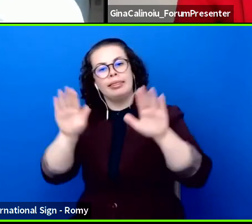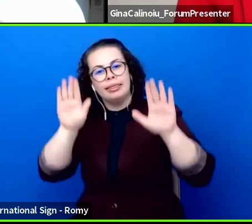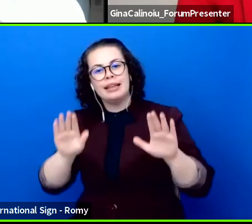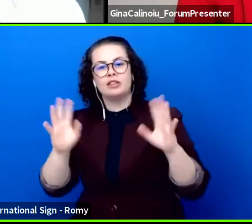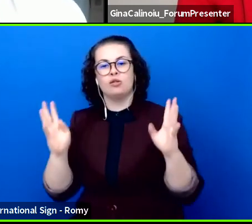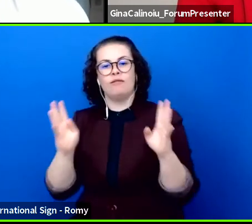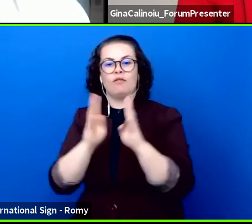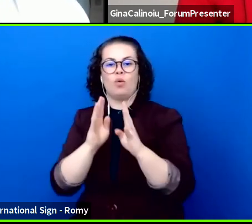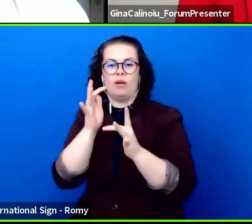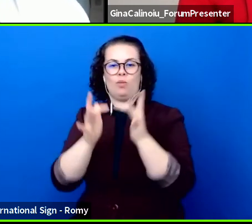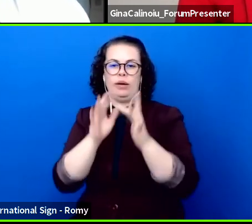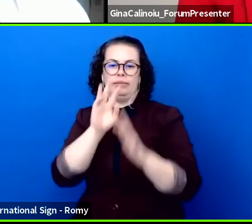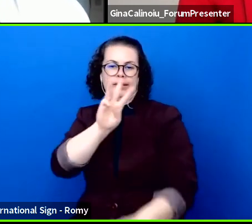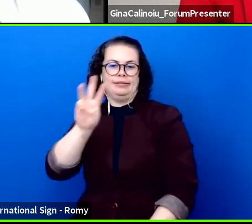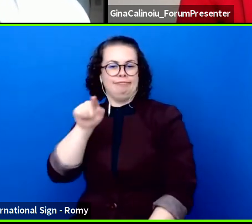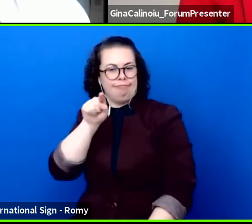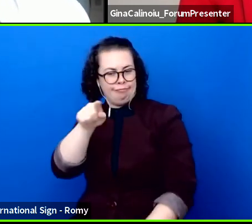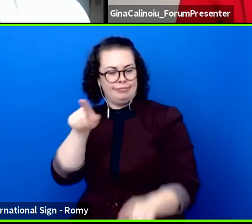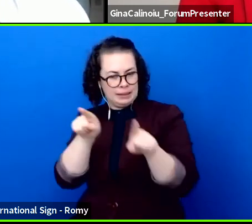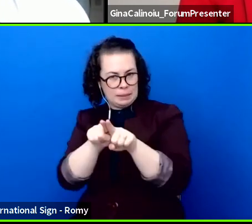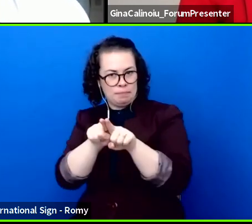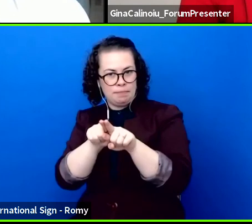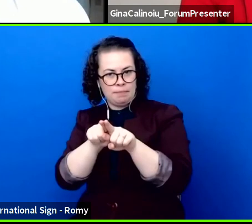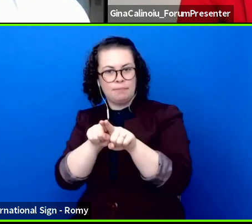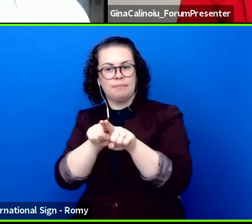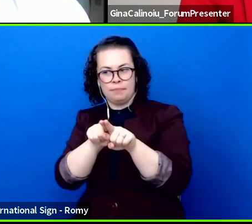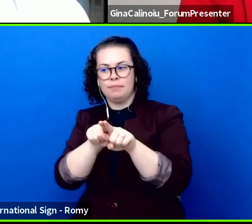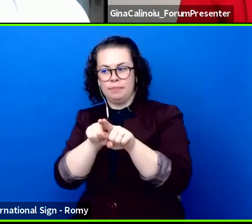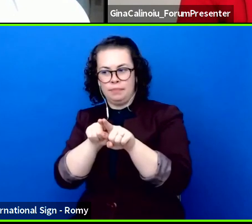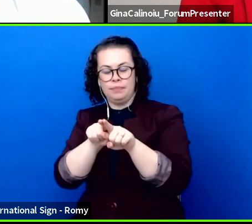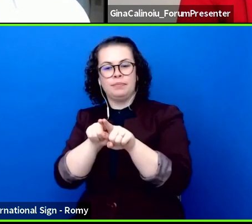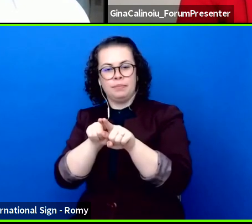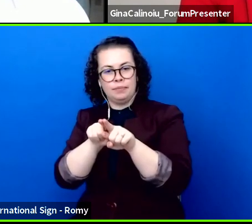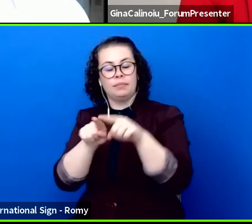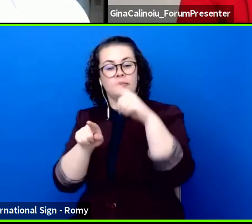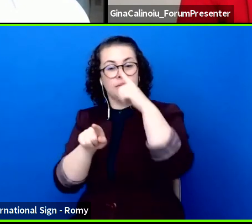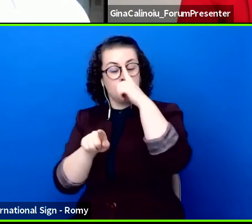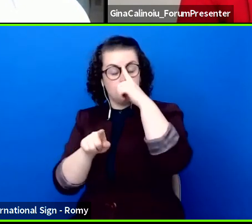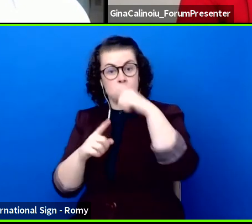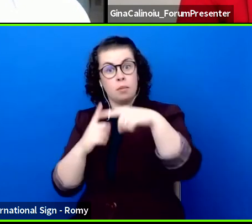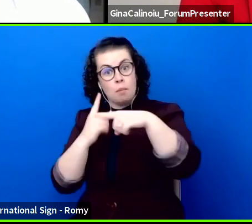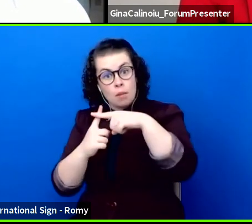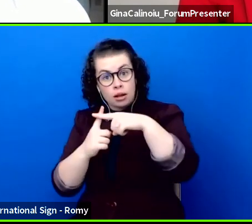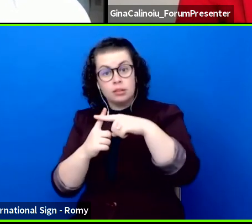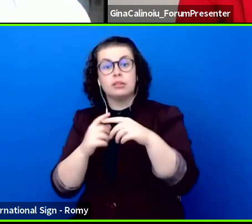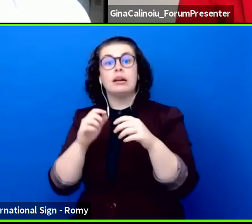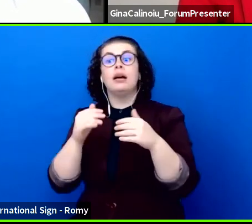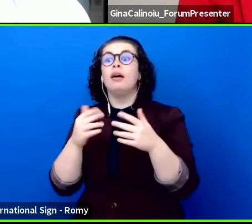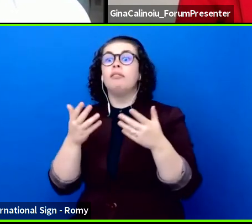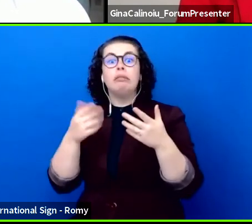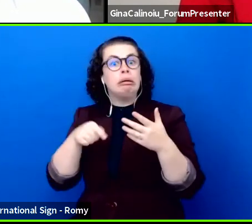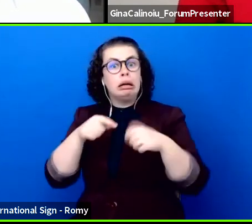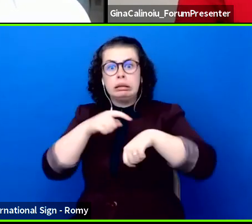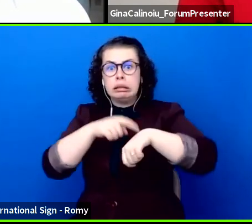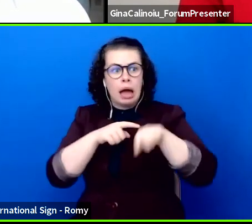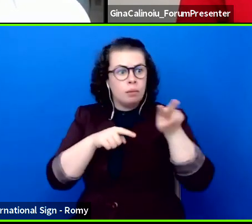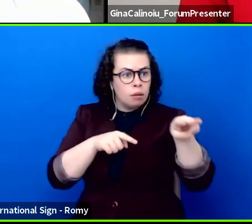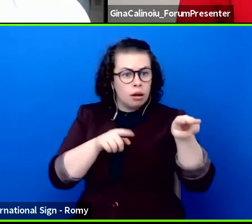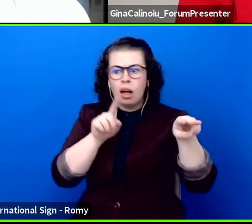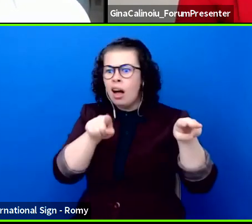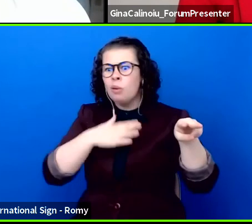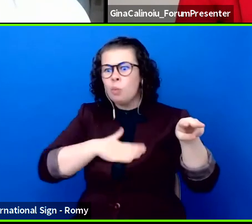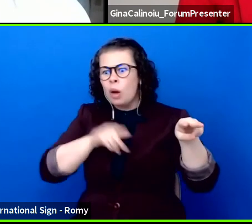And the streamed videos of the free sessions will also be available online after the forum, so you